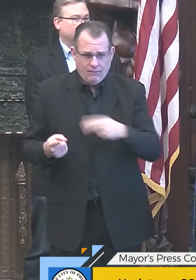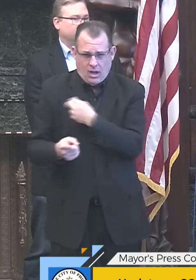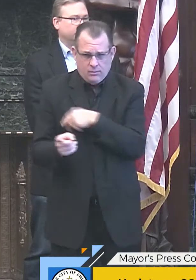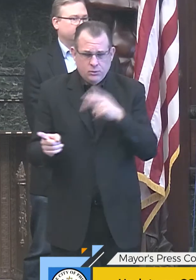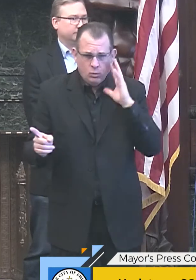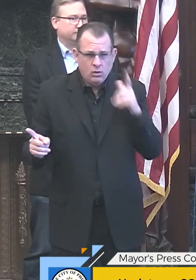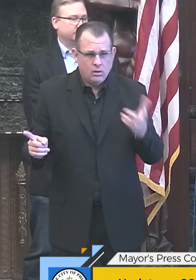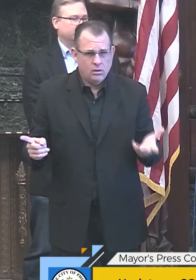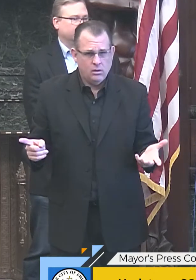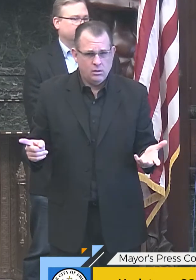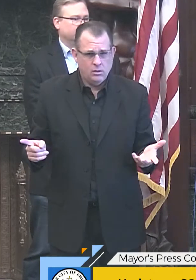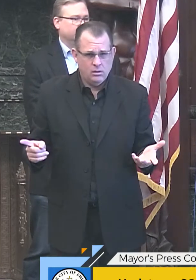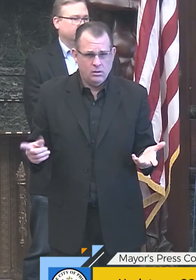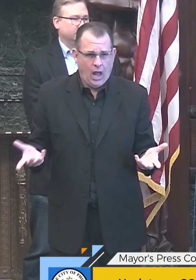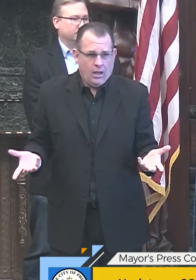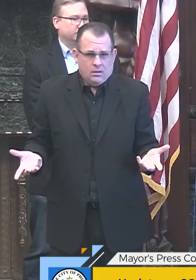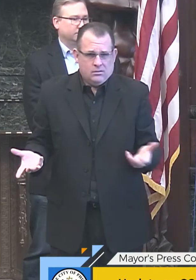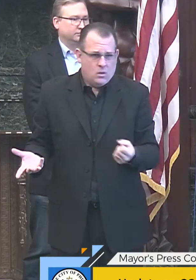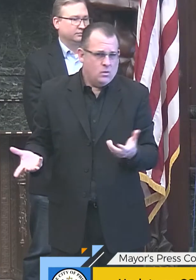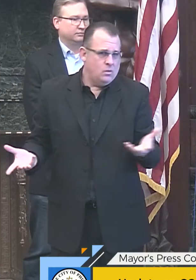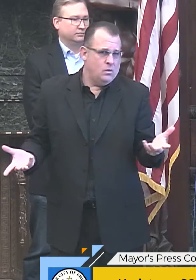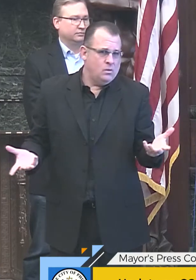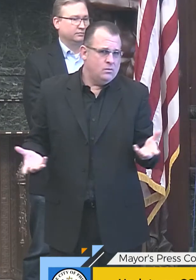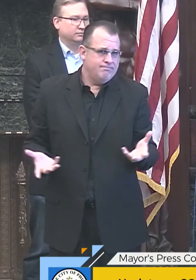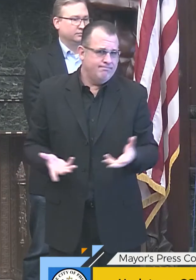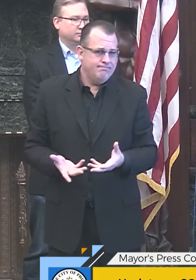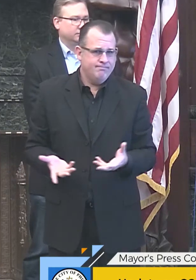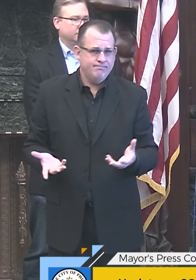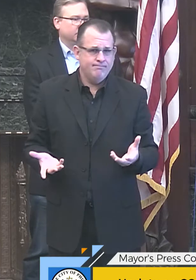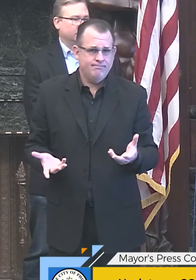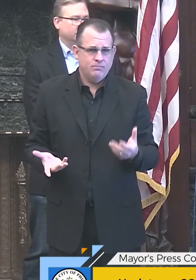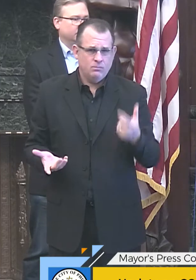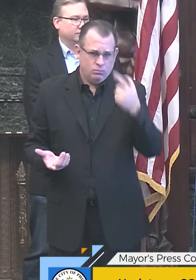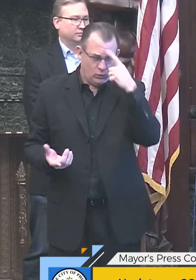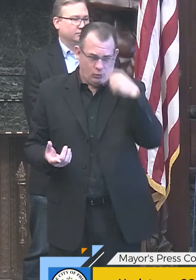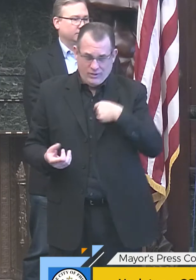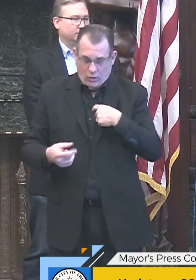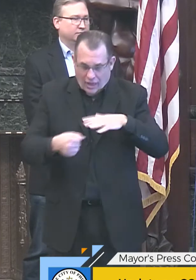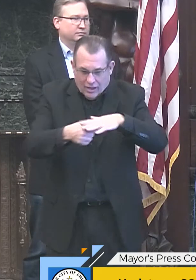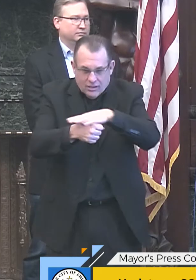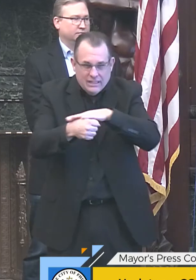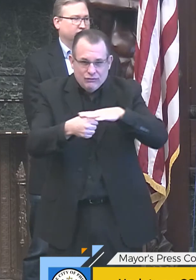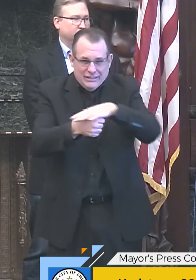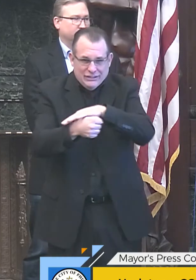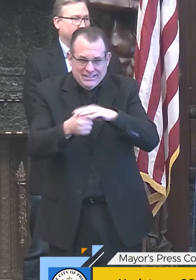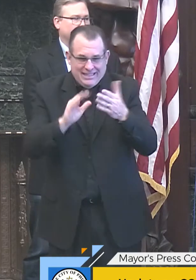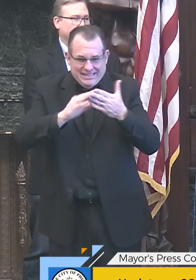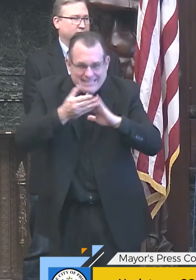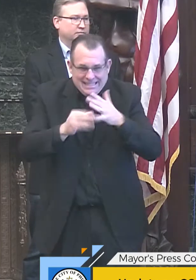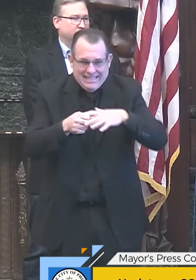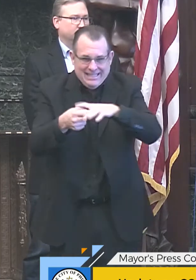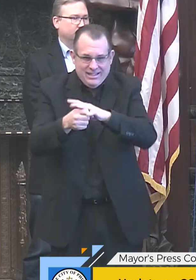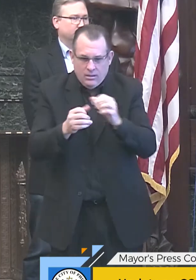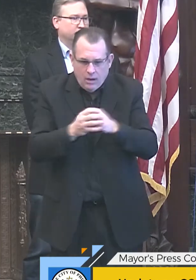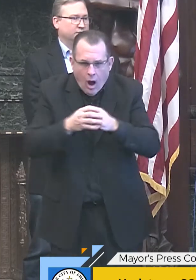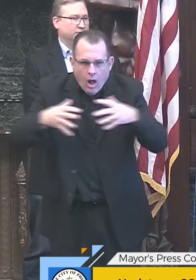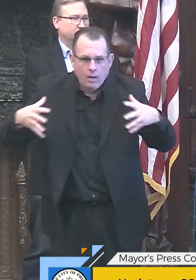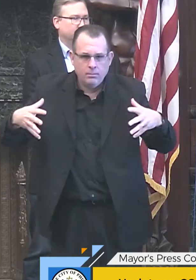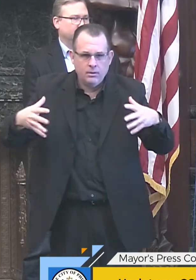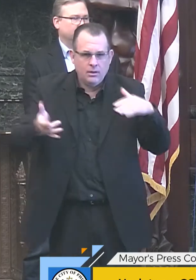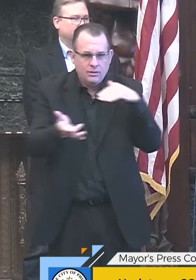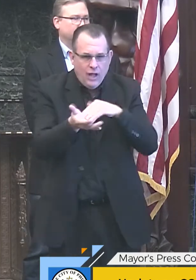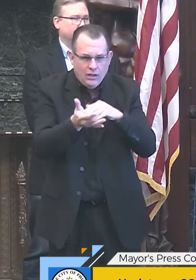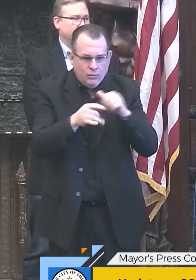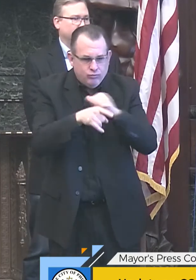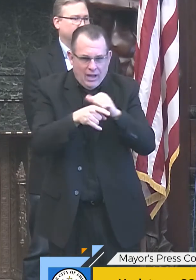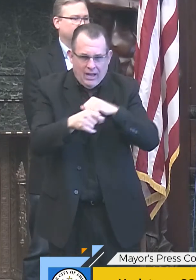here at Jefferson. So because we're a region, the hospital practice, the doctor's practices